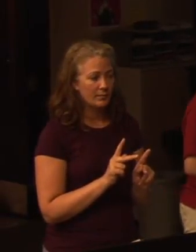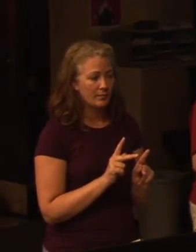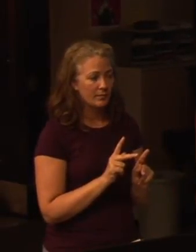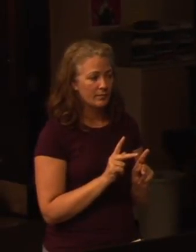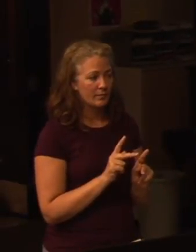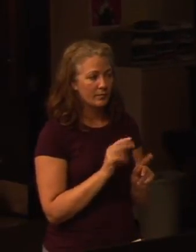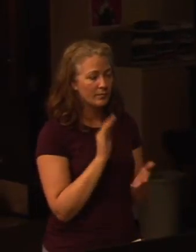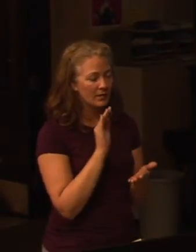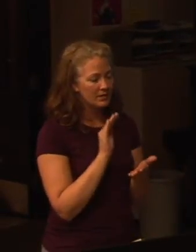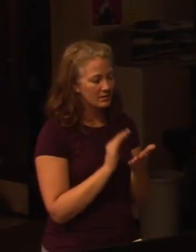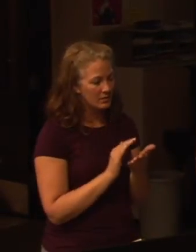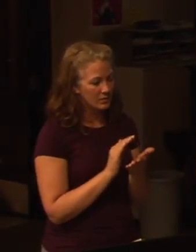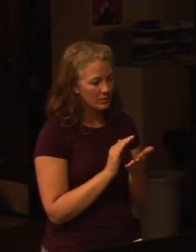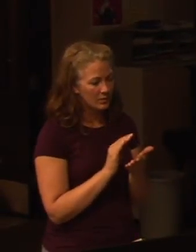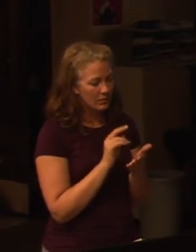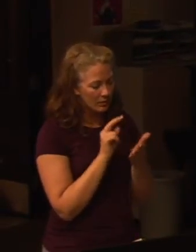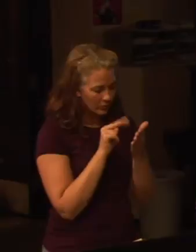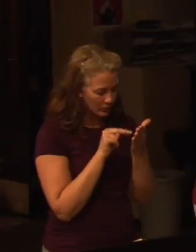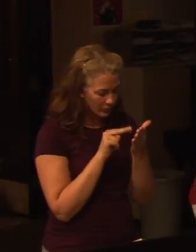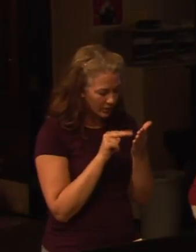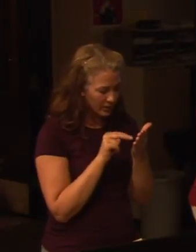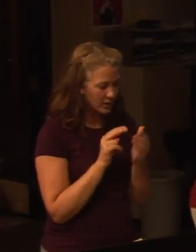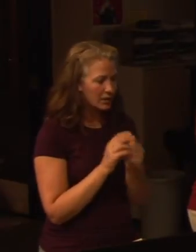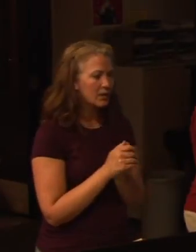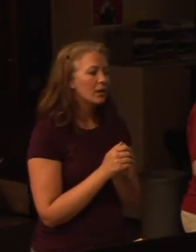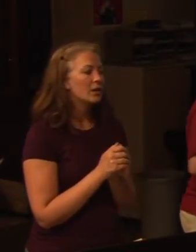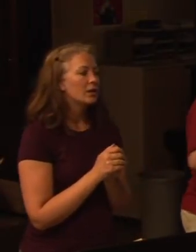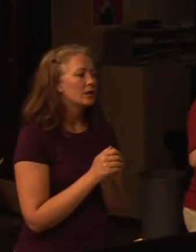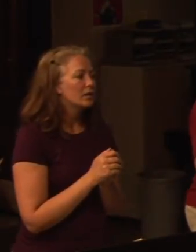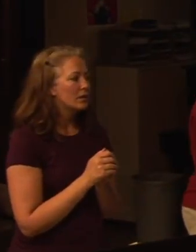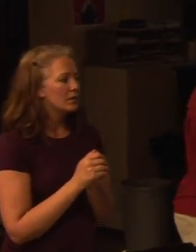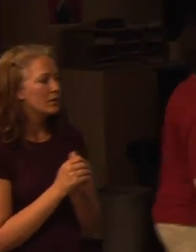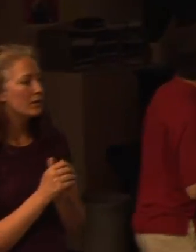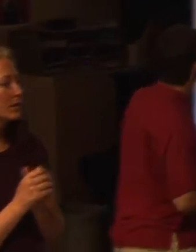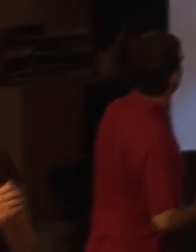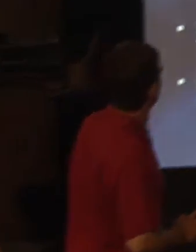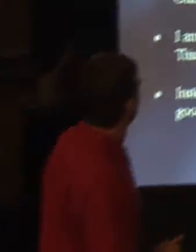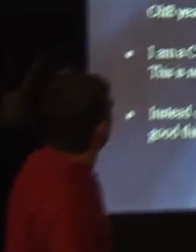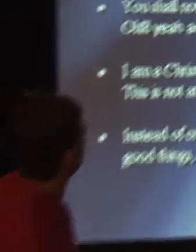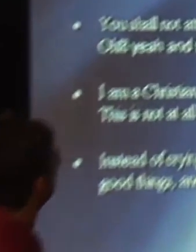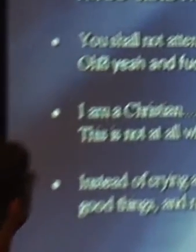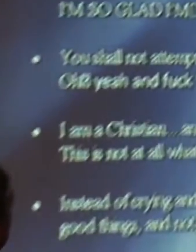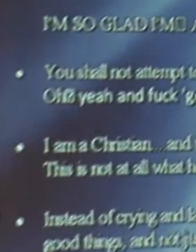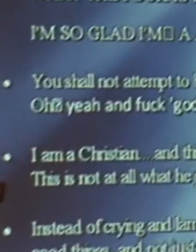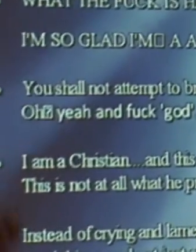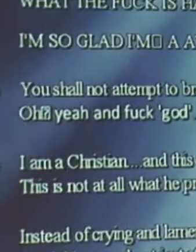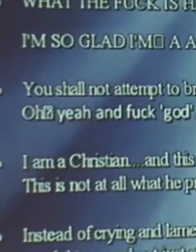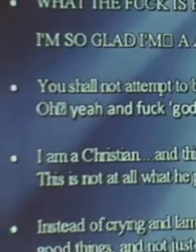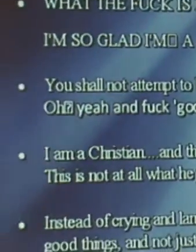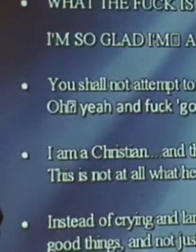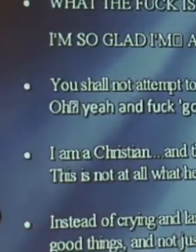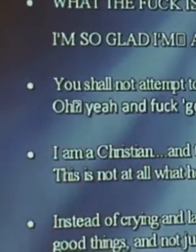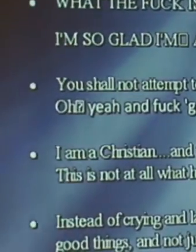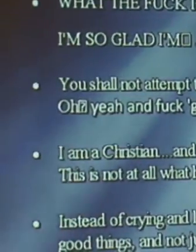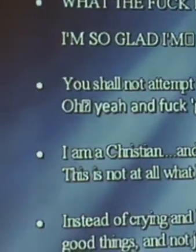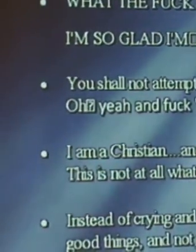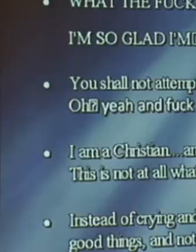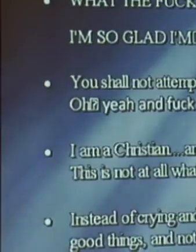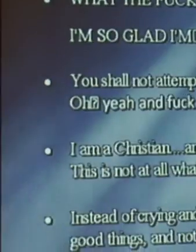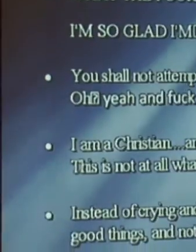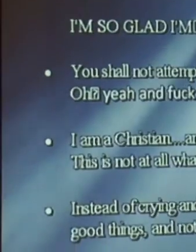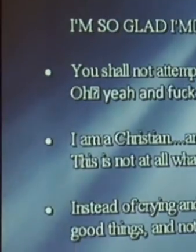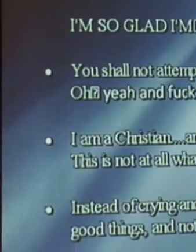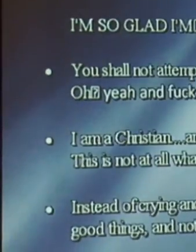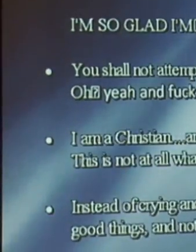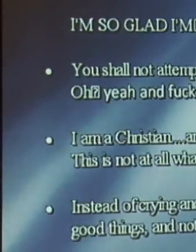real small. I'm not going to read parts of it because we have kids here, but you can read it to those kids if they can. That's good. These four kids, they could be having